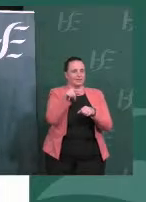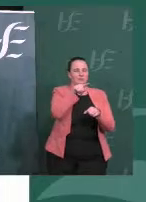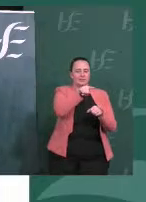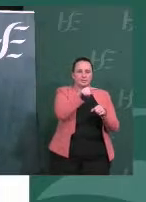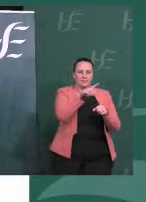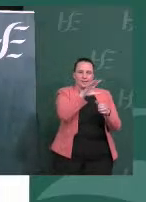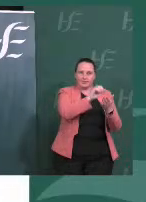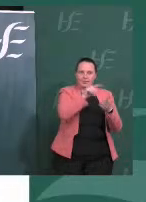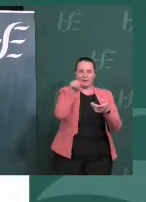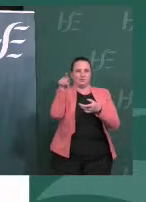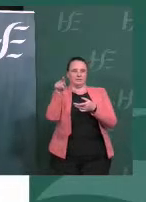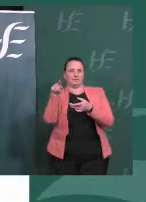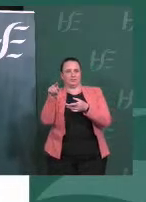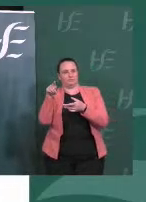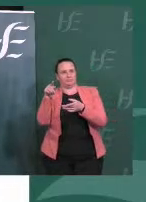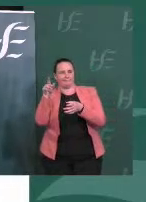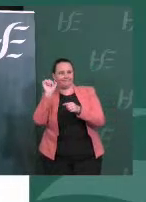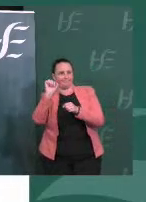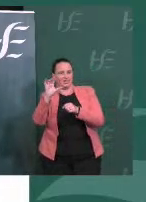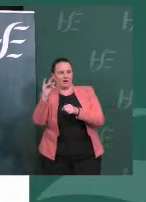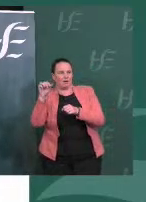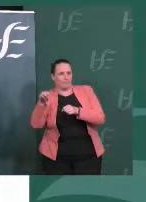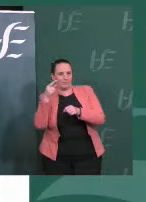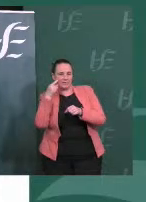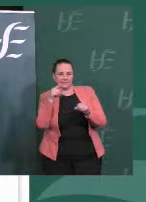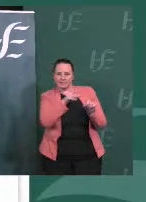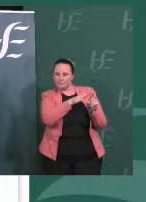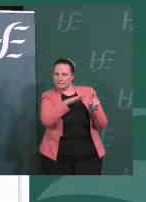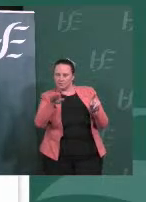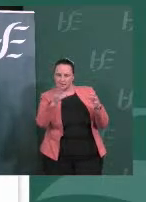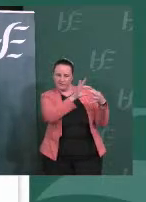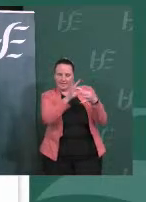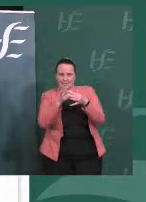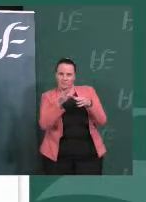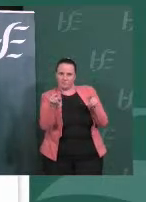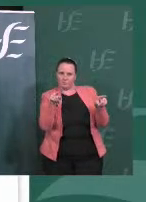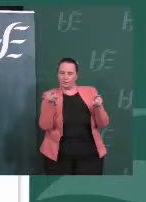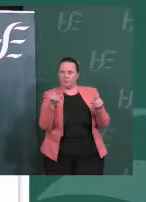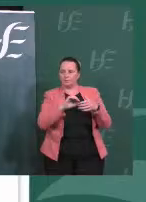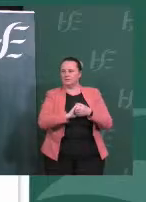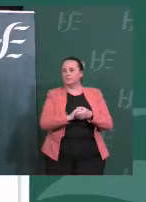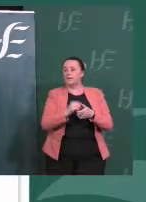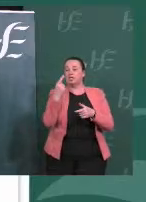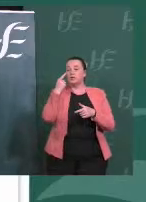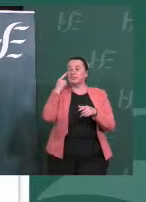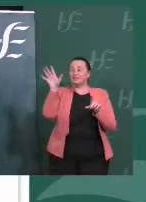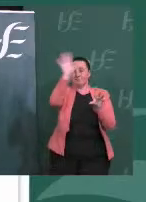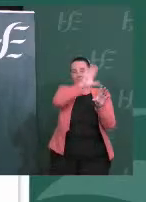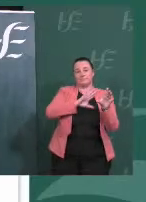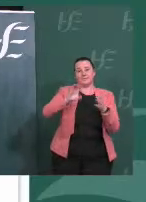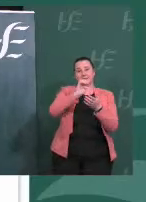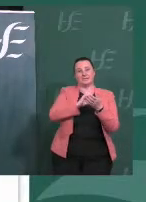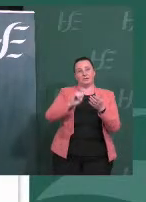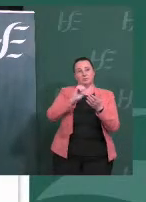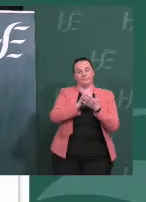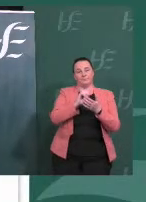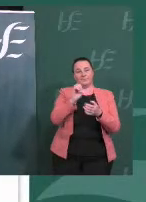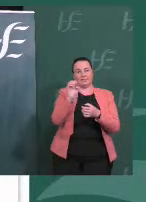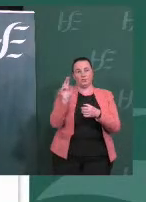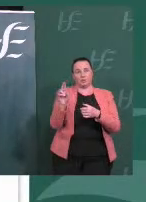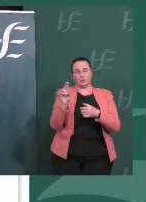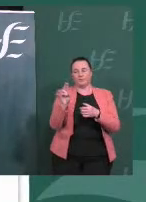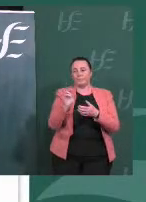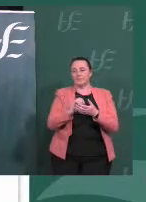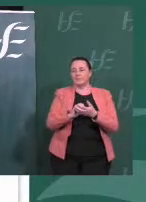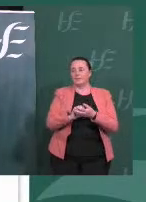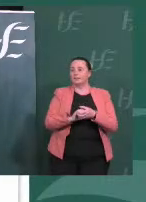and what our greater understanding of that is in one or two slides. So looking at the EU, this is a little